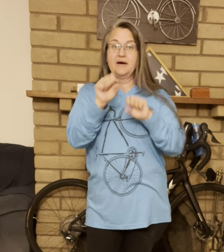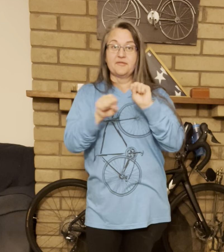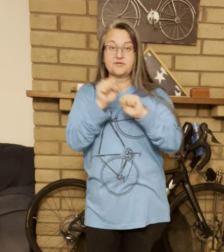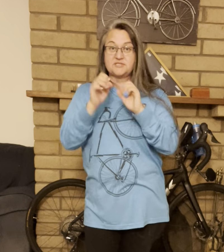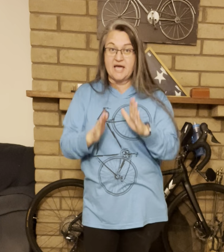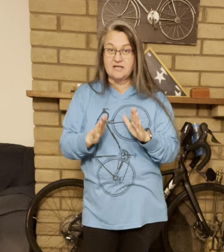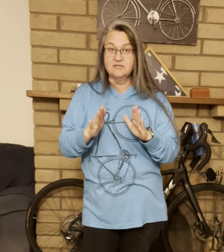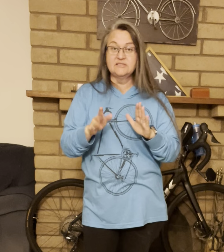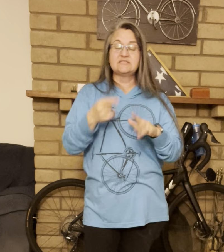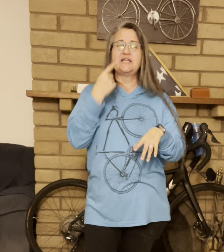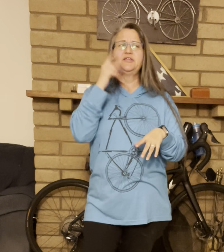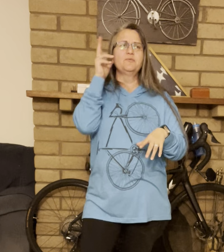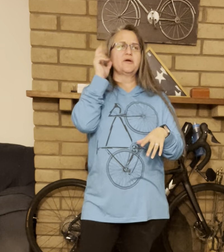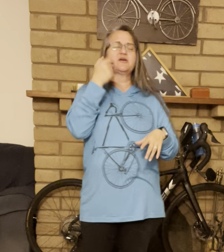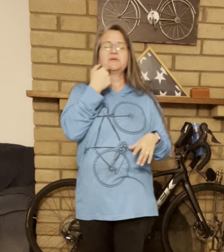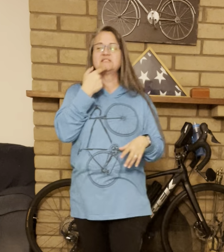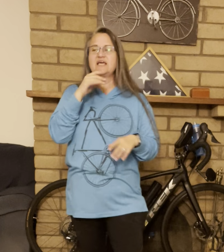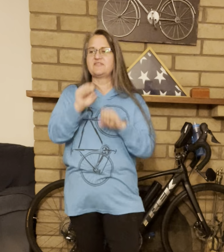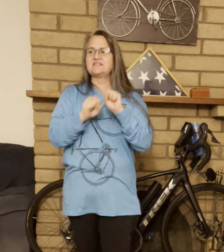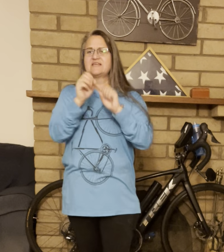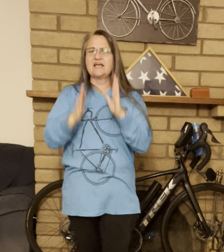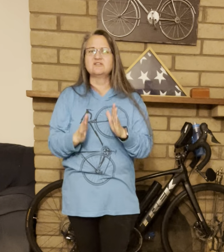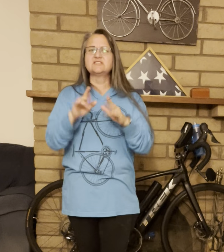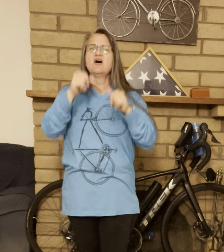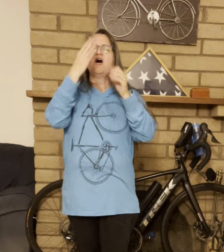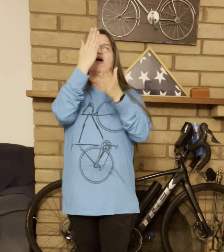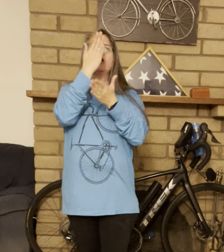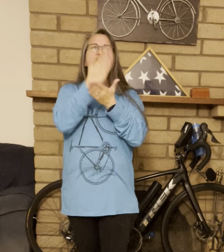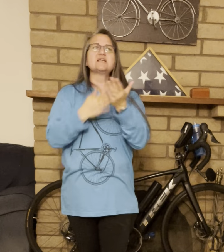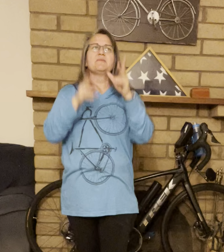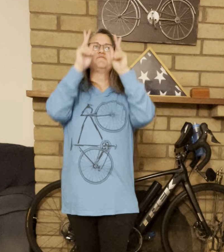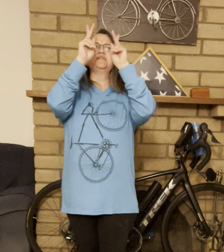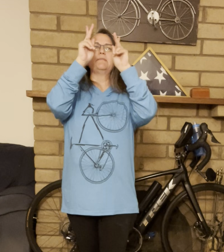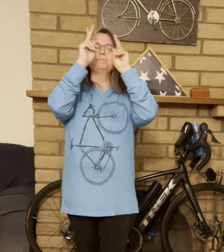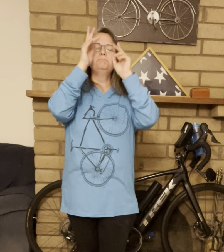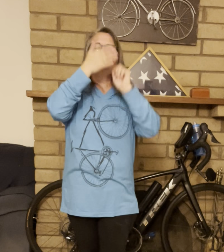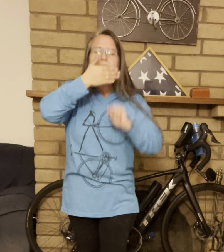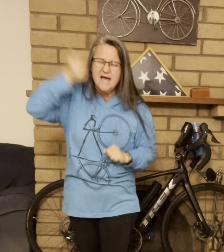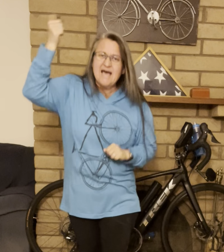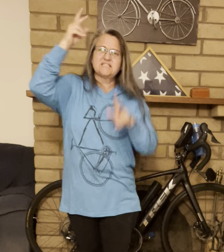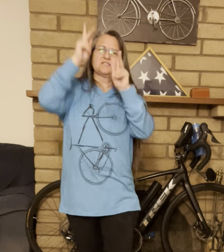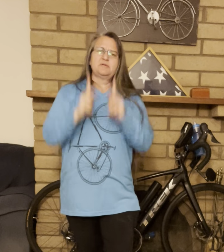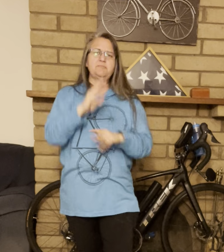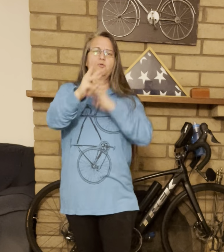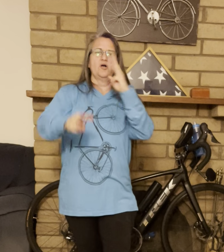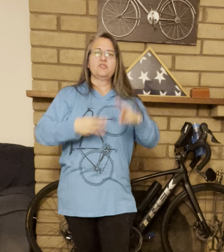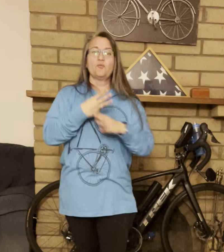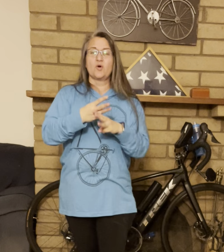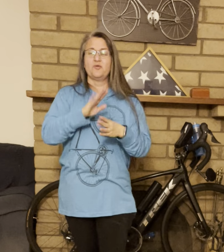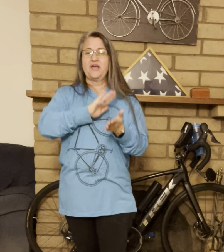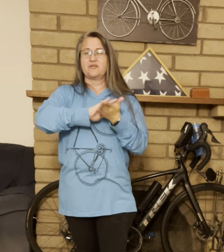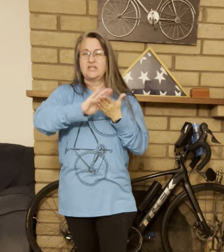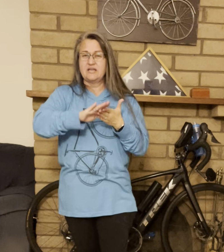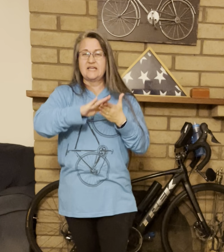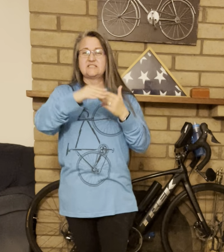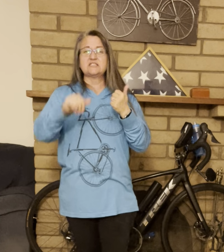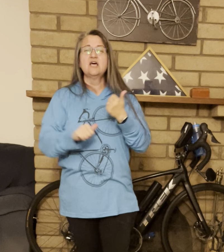other cyclists, and you will hear me say that cyclists are some of the best people in the world. They are the nicest,